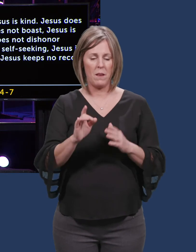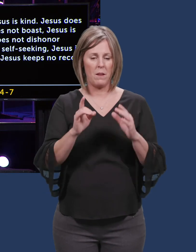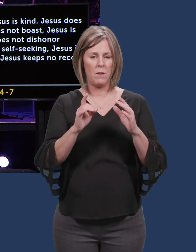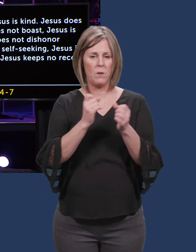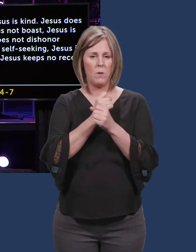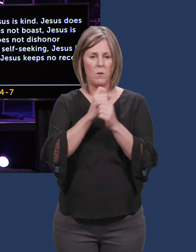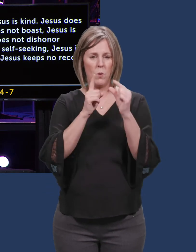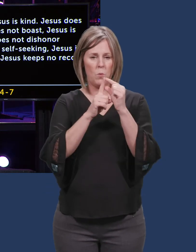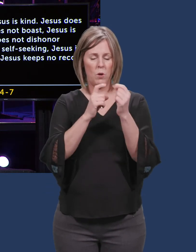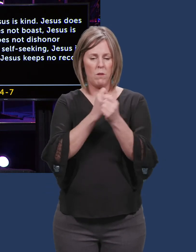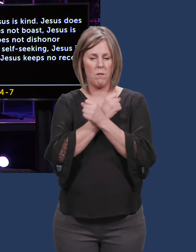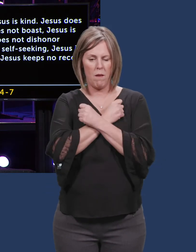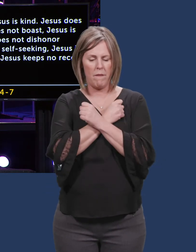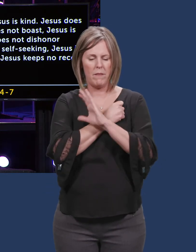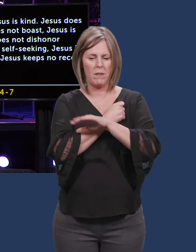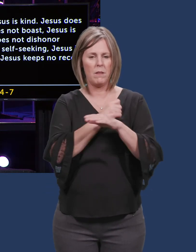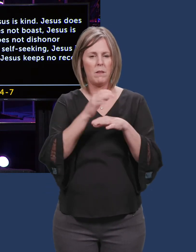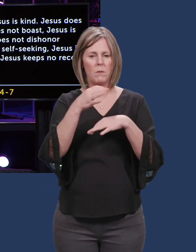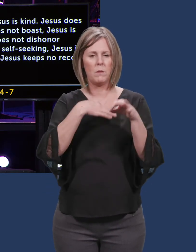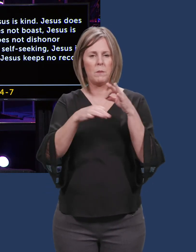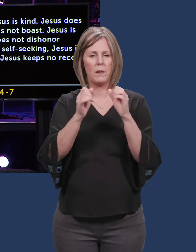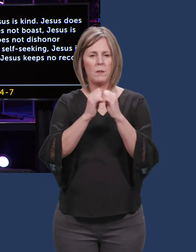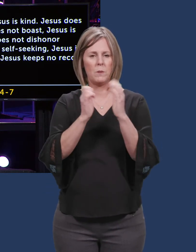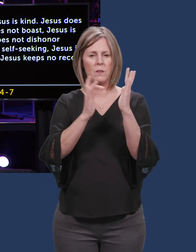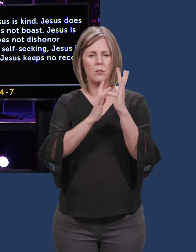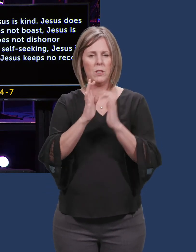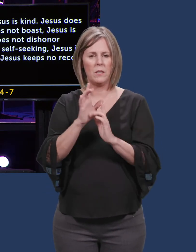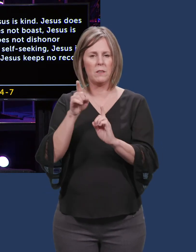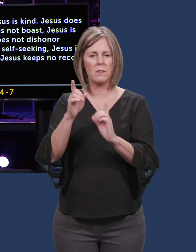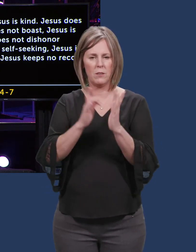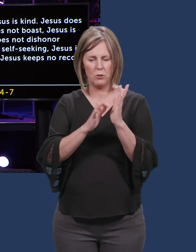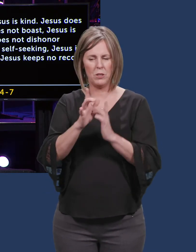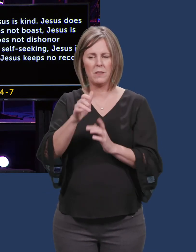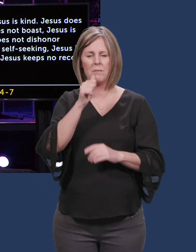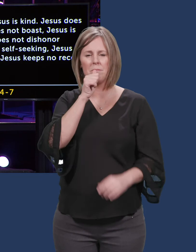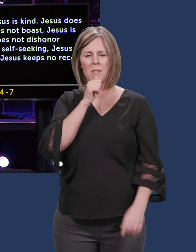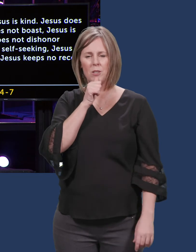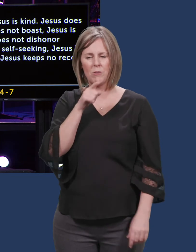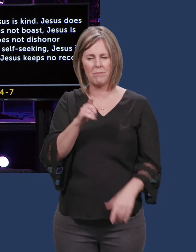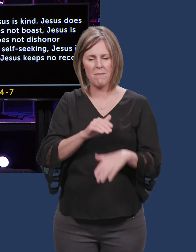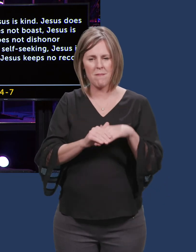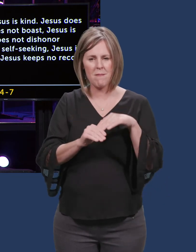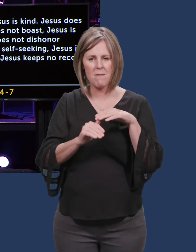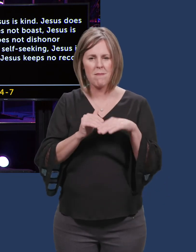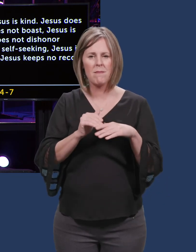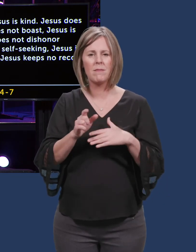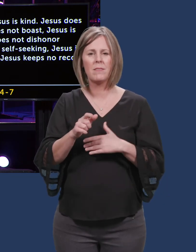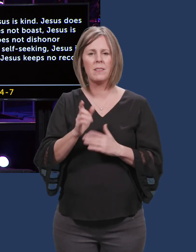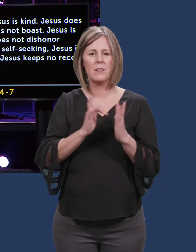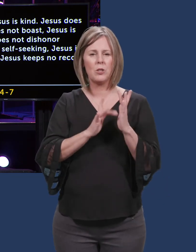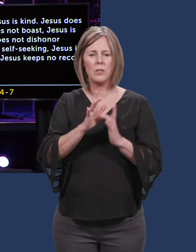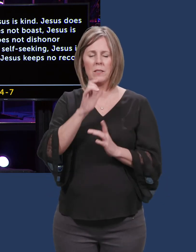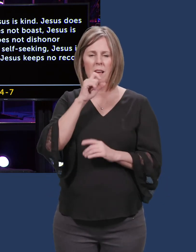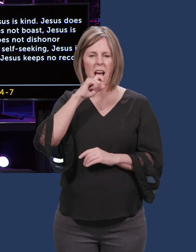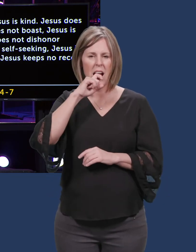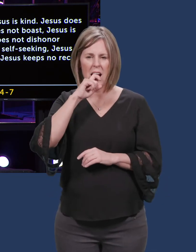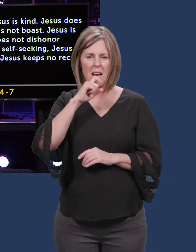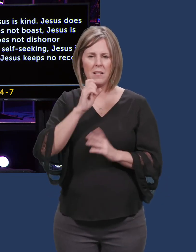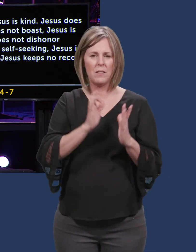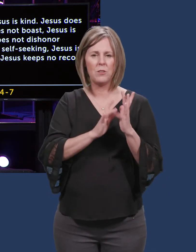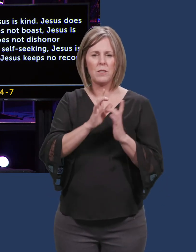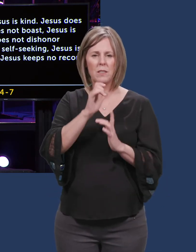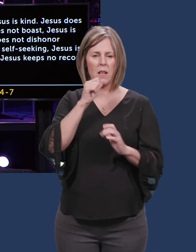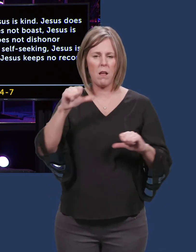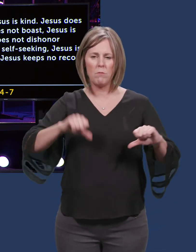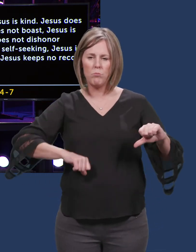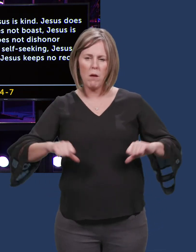now with Jesus. Jesus is patient. Jesus is kind. Jesus does not envy. Jesus does